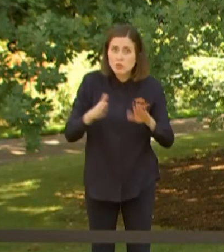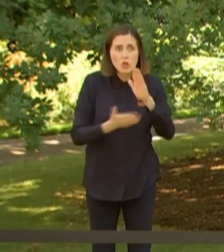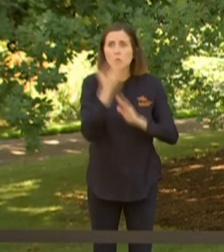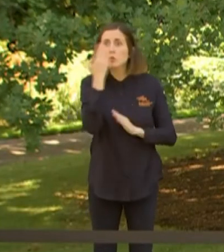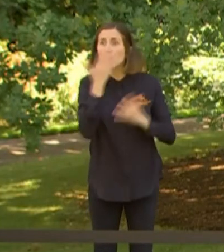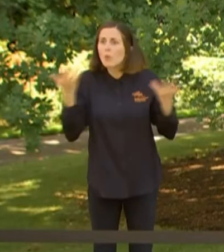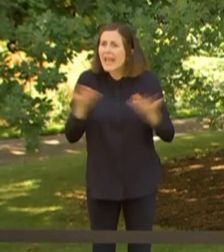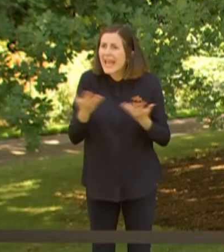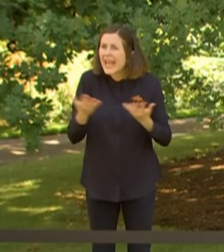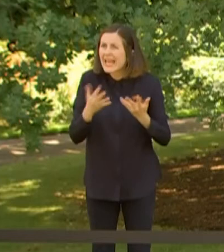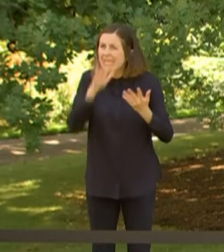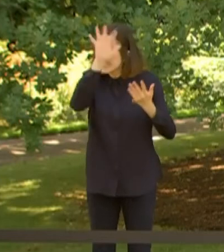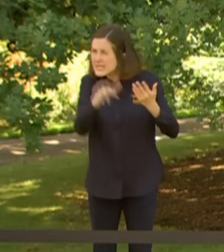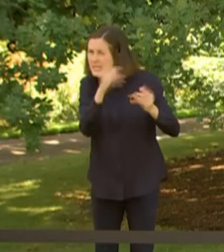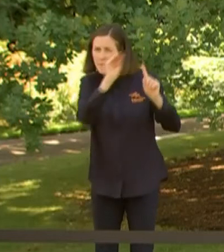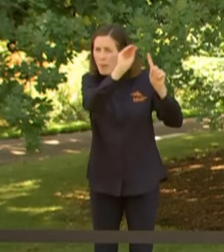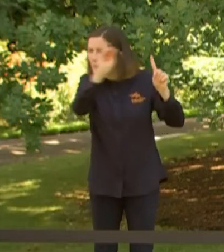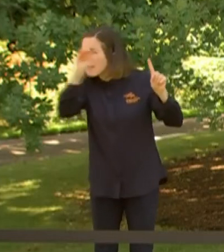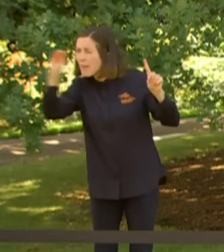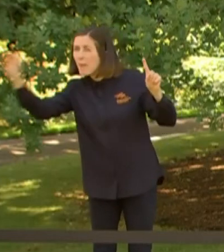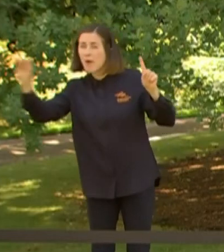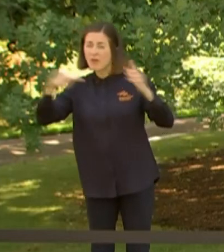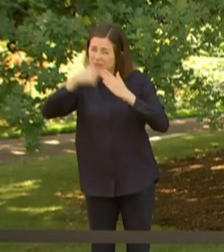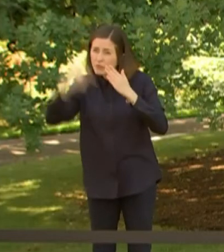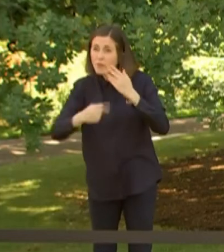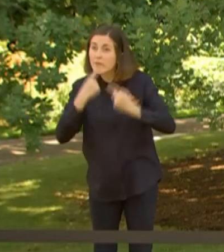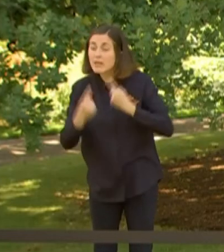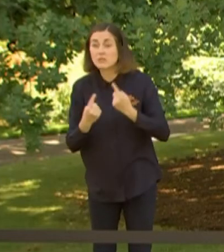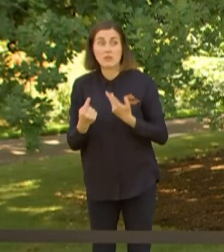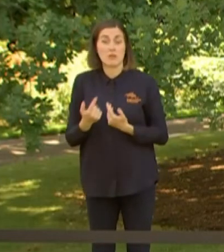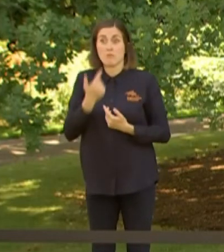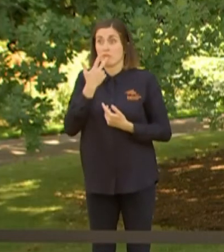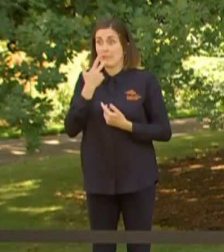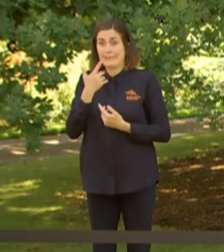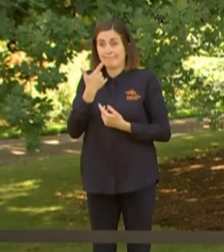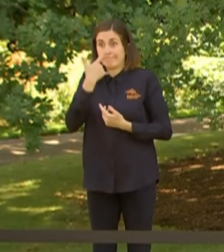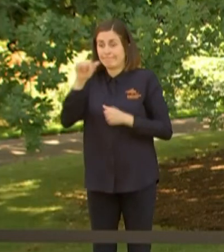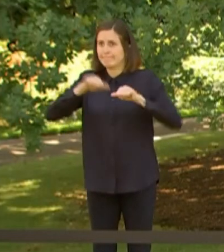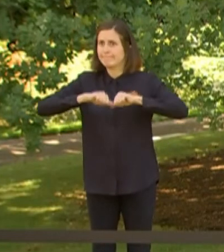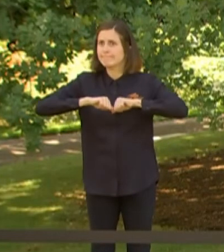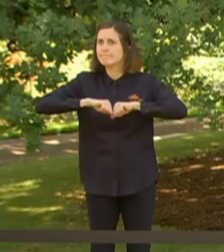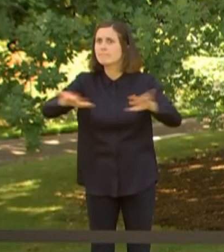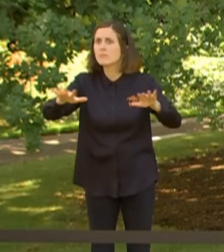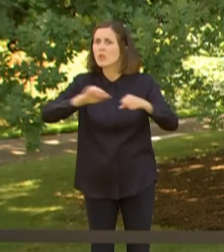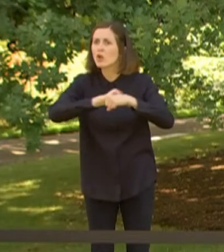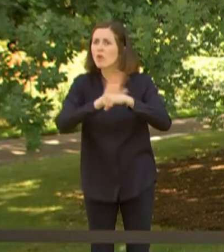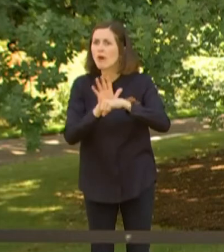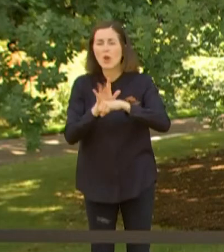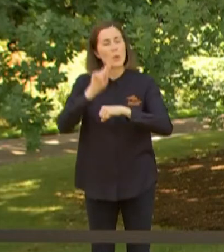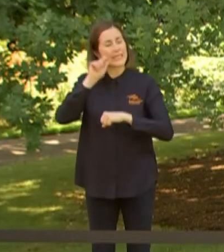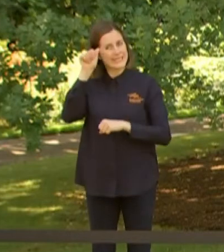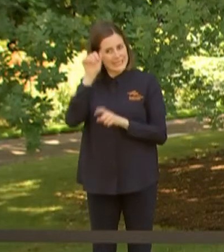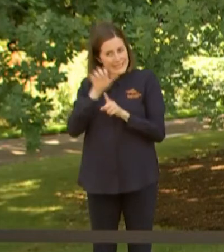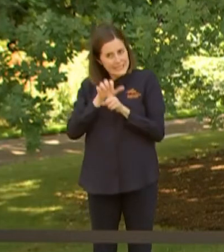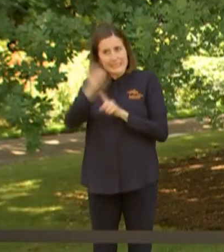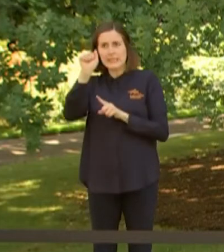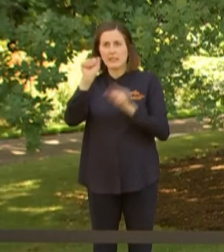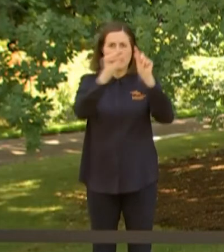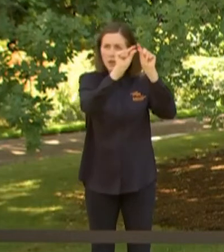doing this is that if a case was to get out, we know immediately, our contact tracing team